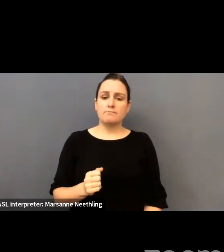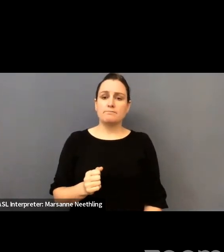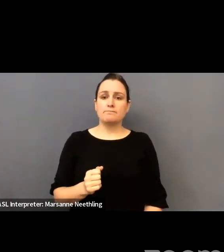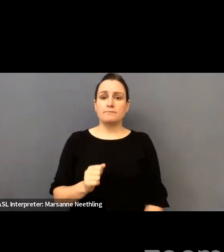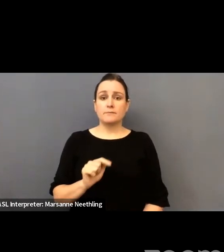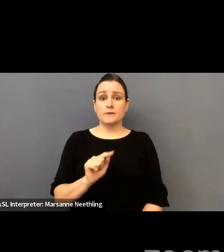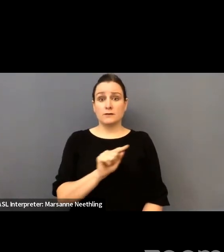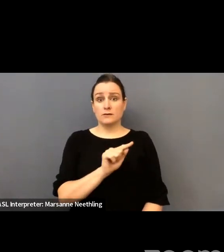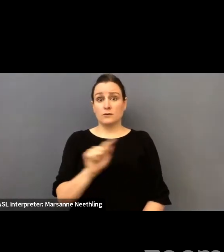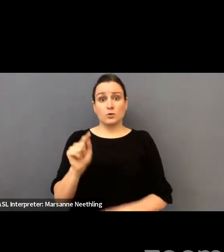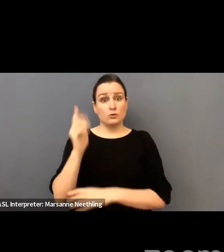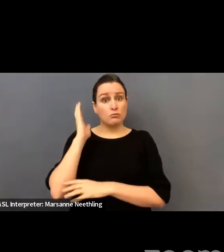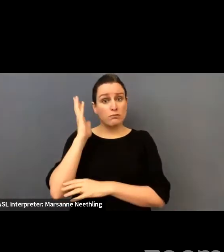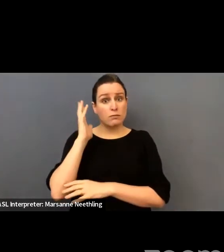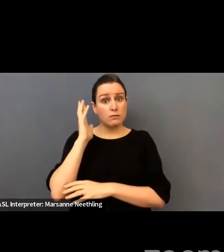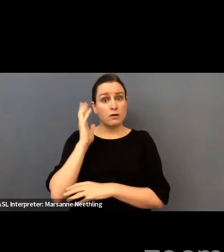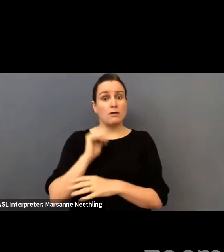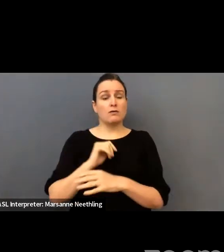sort of put some kind of,